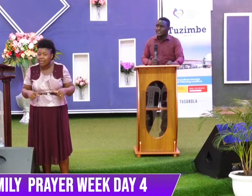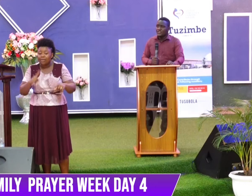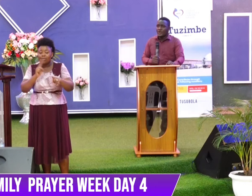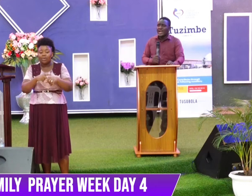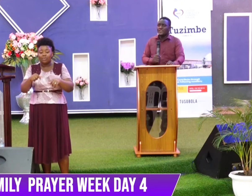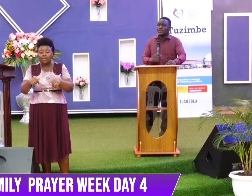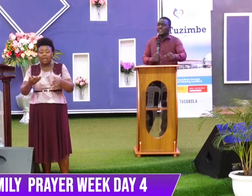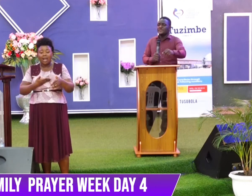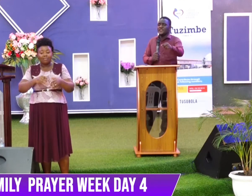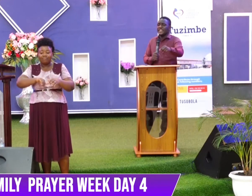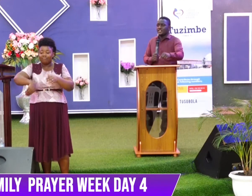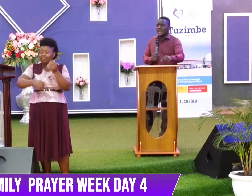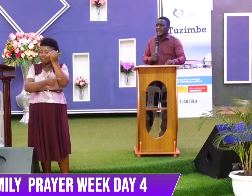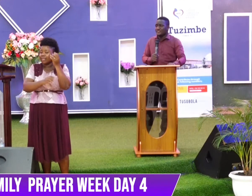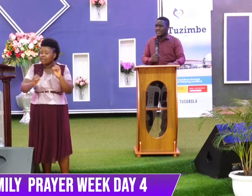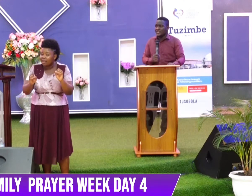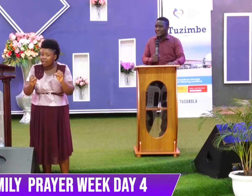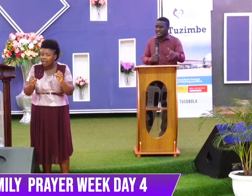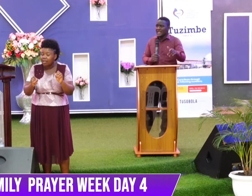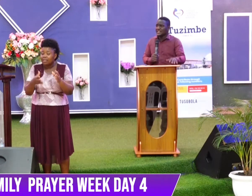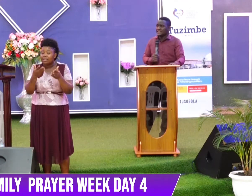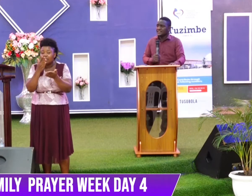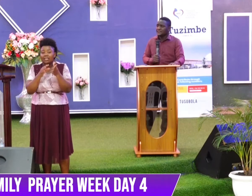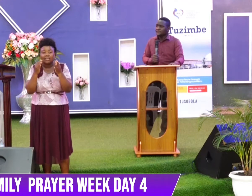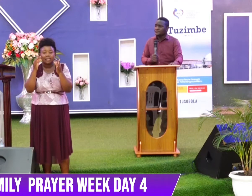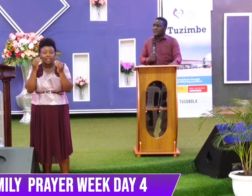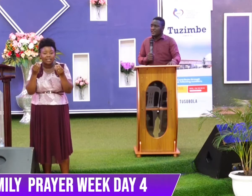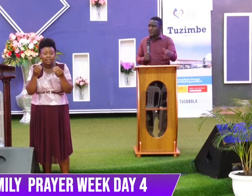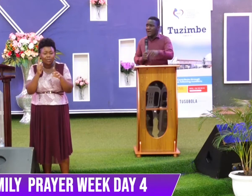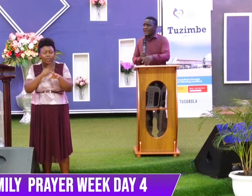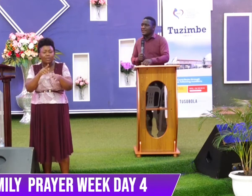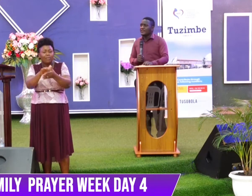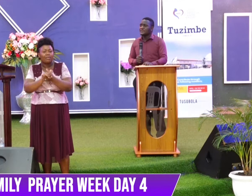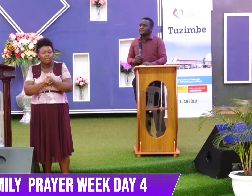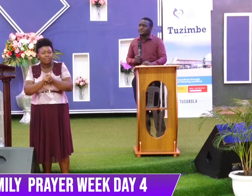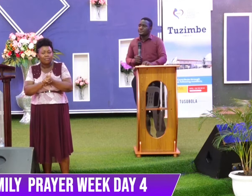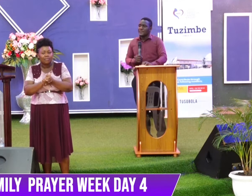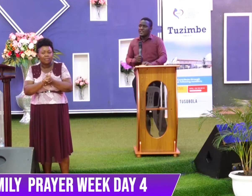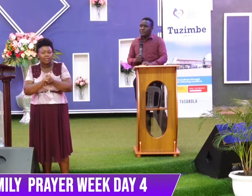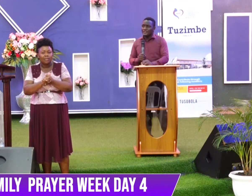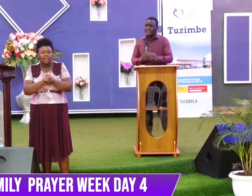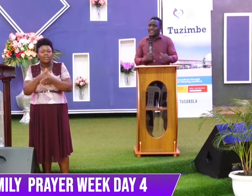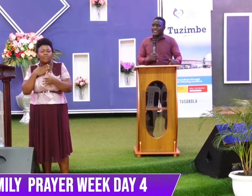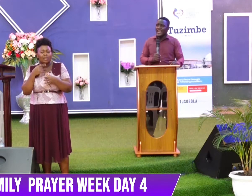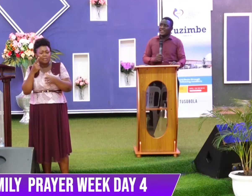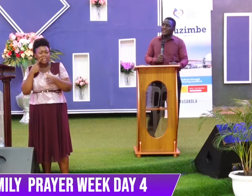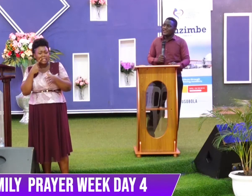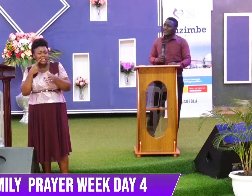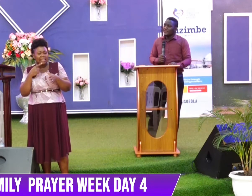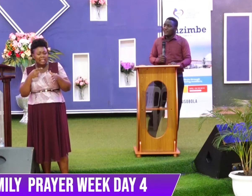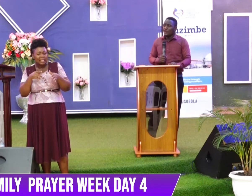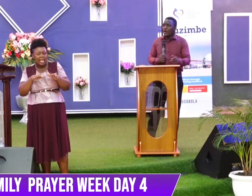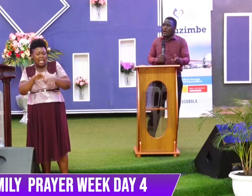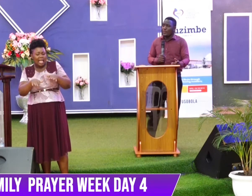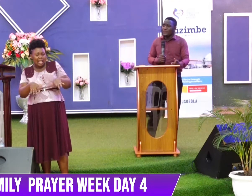life not having committed fornication or adultery. Things are easy. If you're married, you want to see the